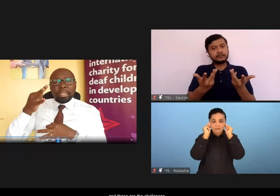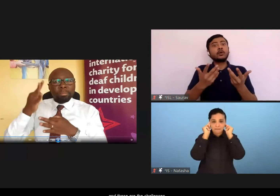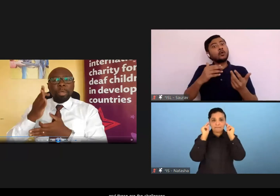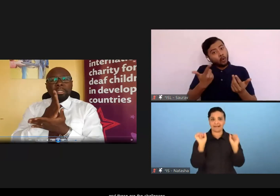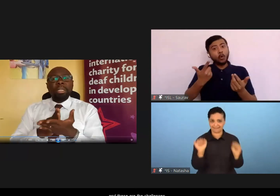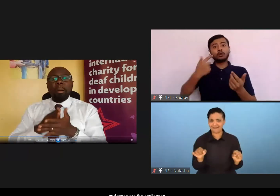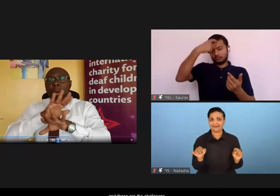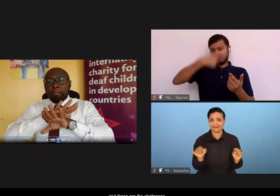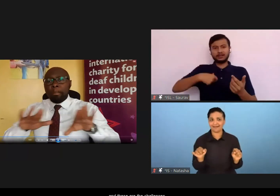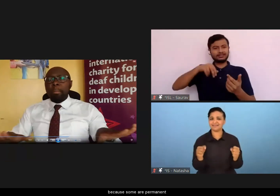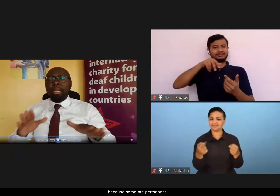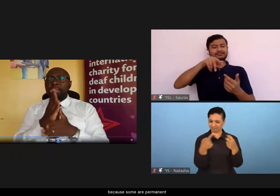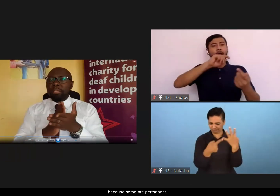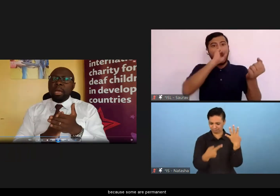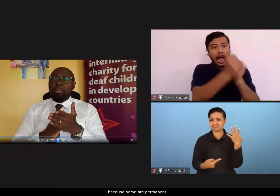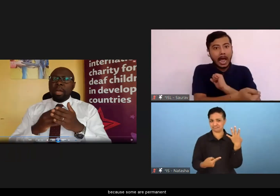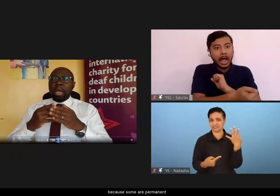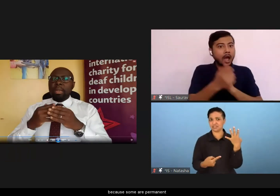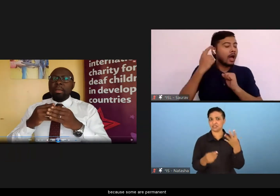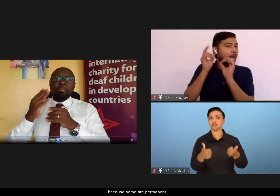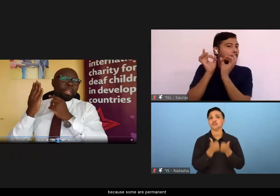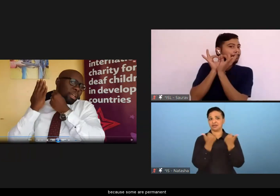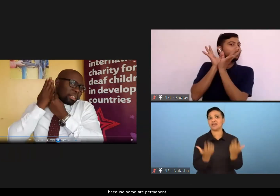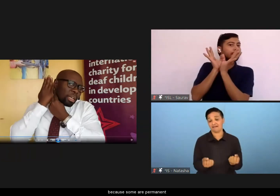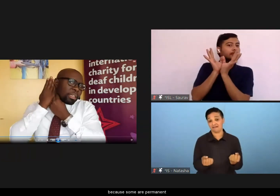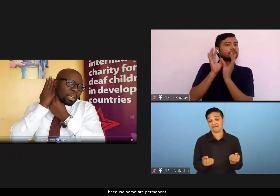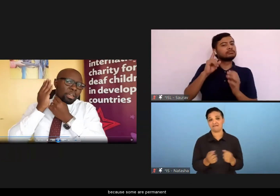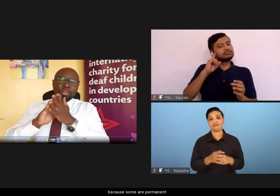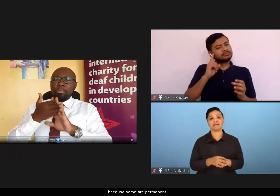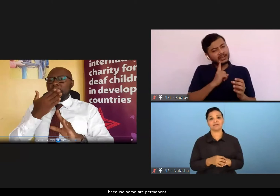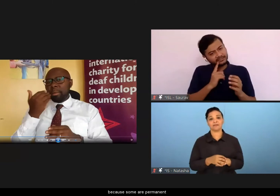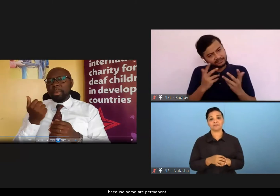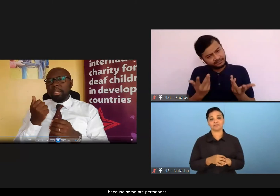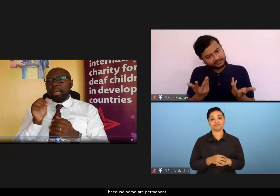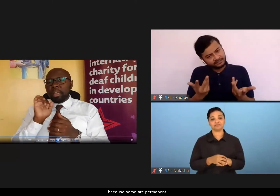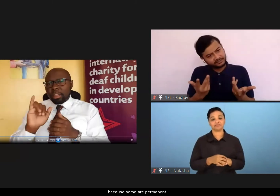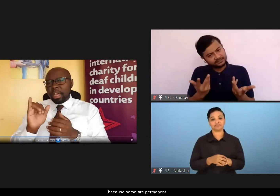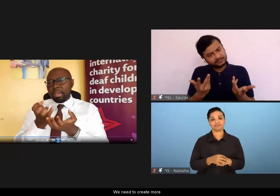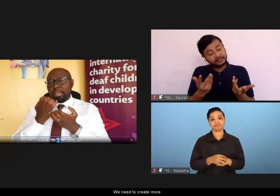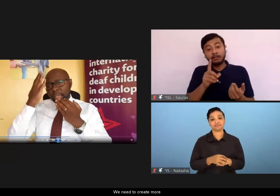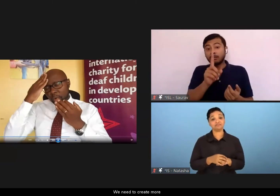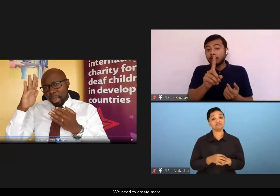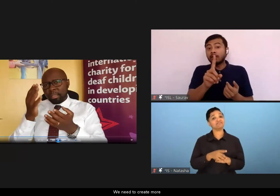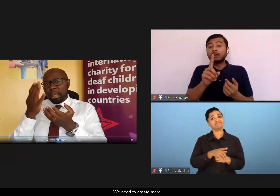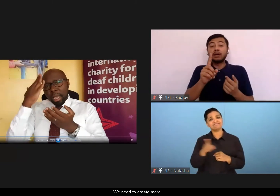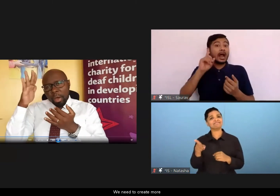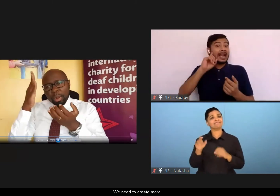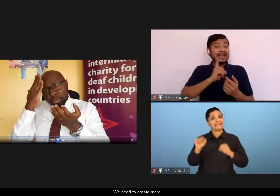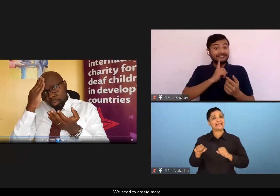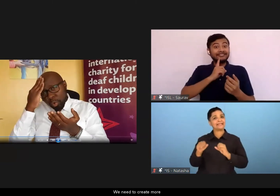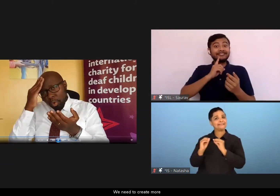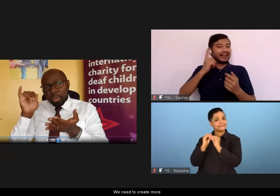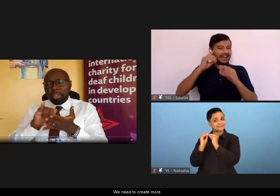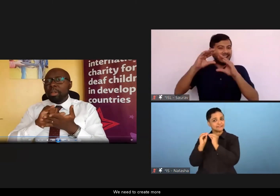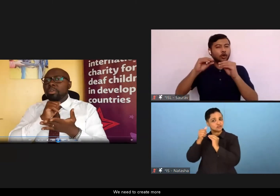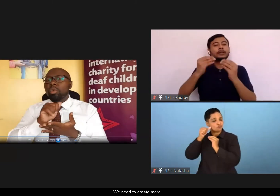And these are the challenges, because some are permanent and some might need surgery. We need